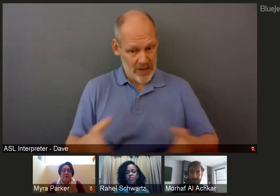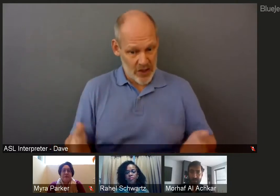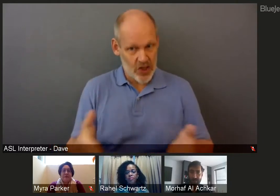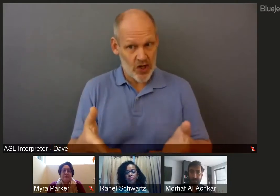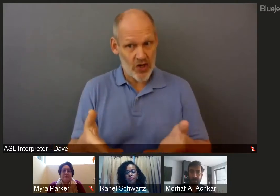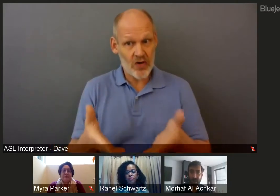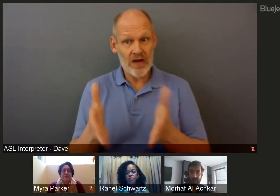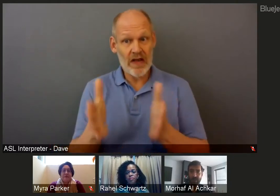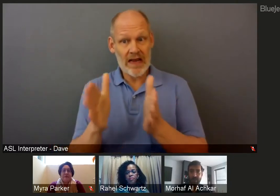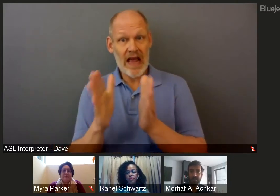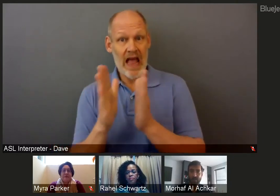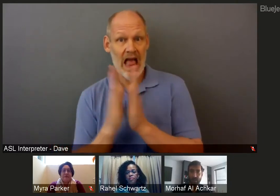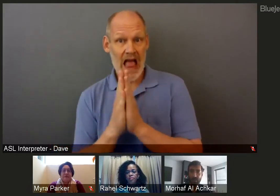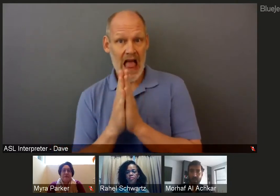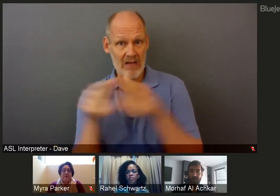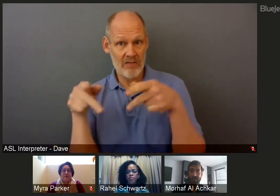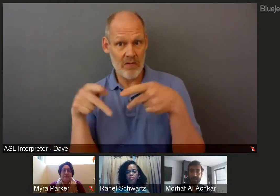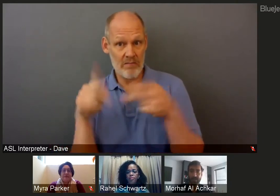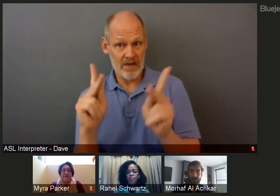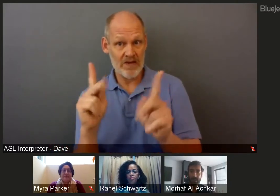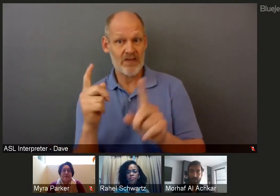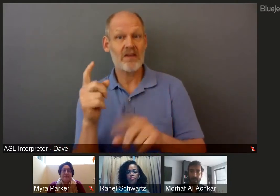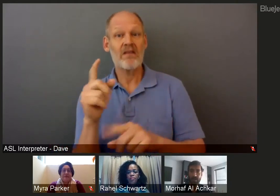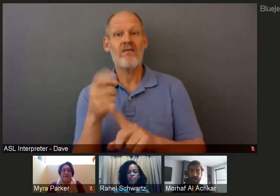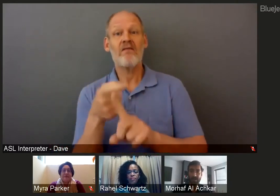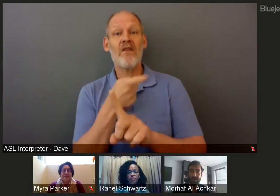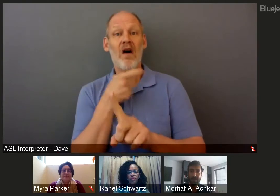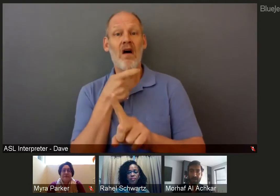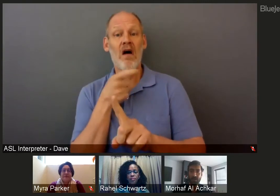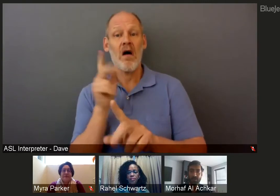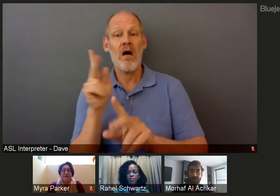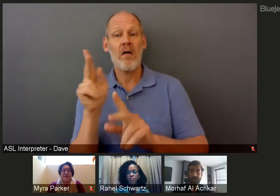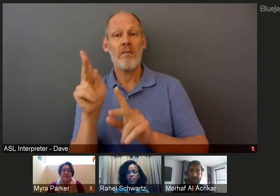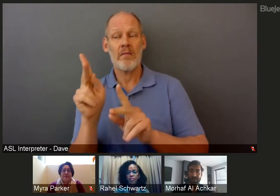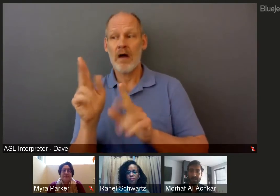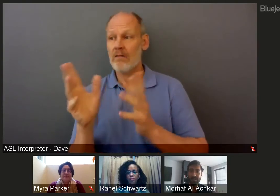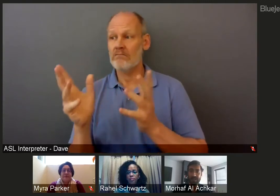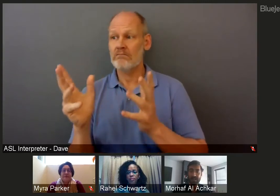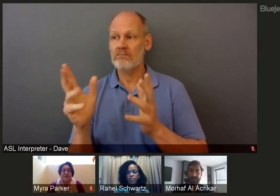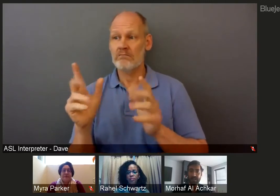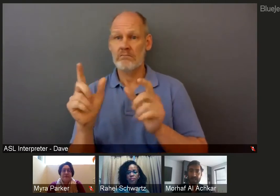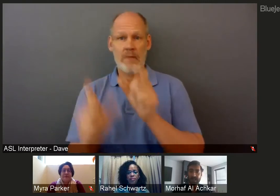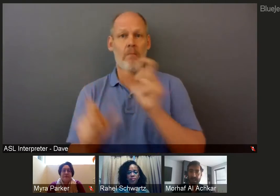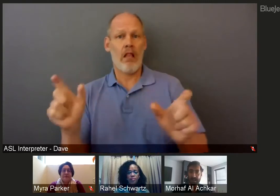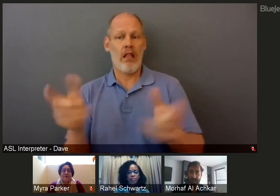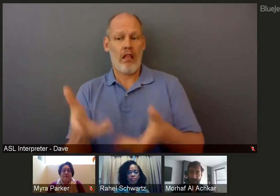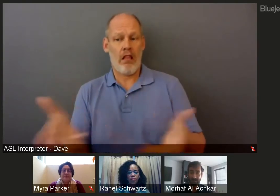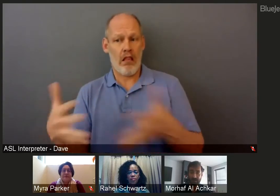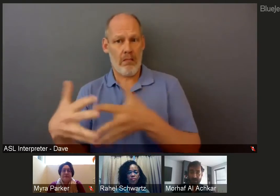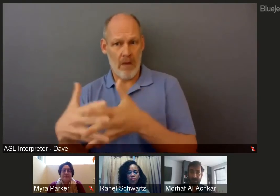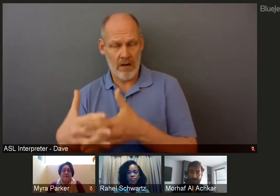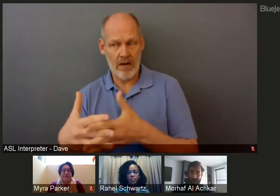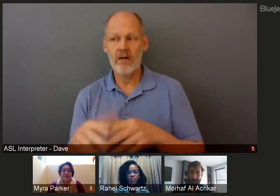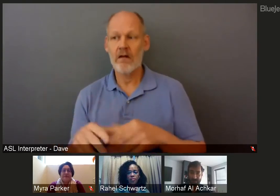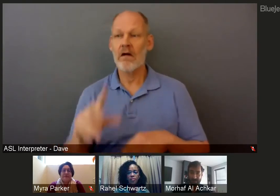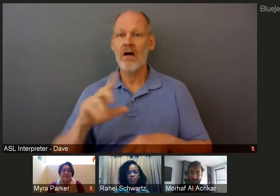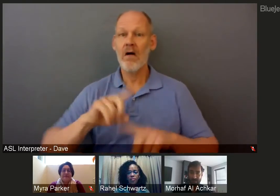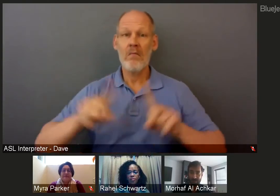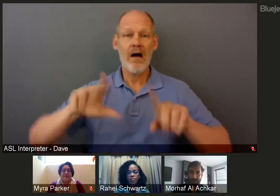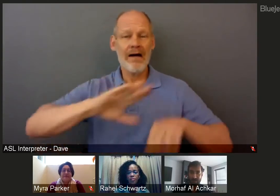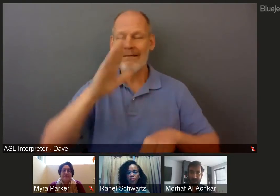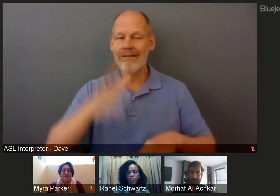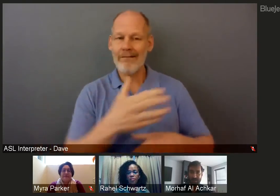from people who had the land, who owned the land, and we are on occupied Wamish land here in Seattle. I'm from Syria, and